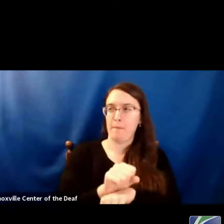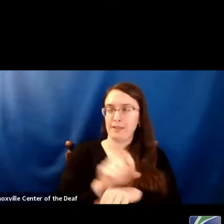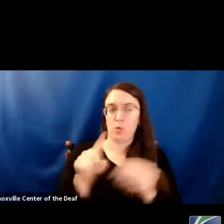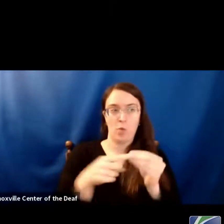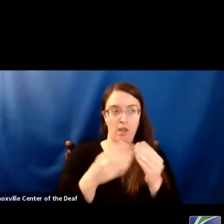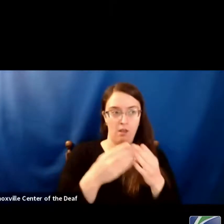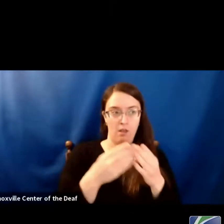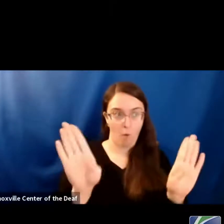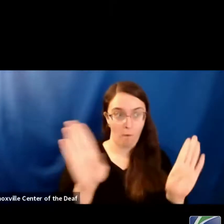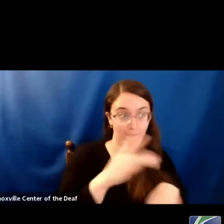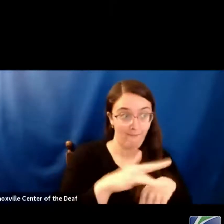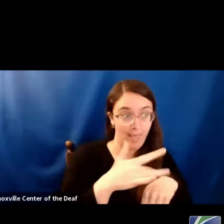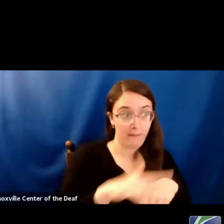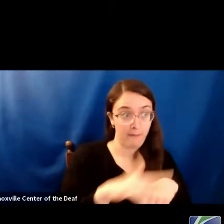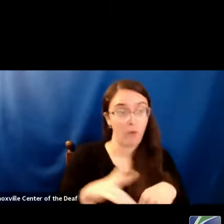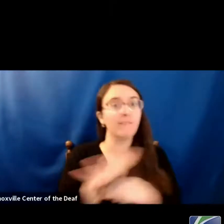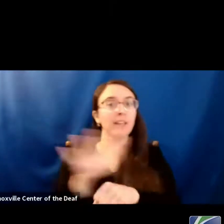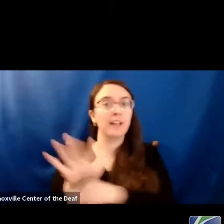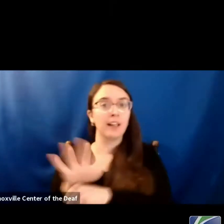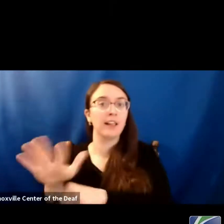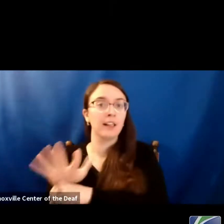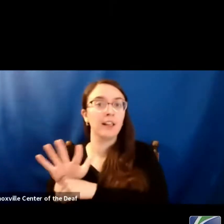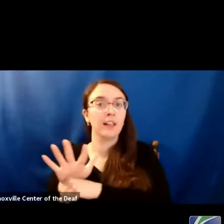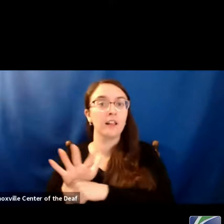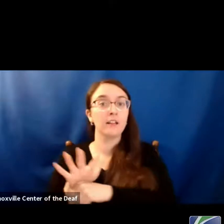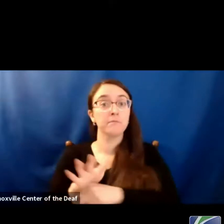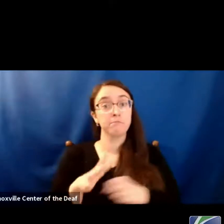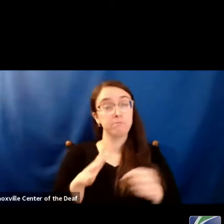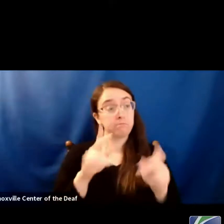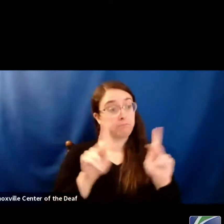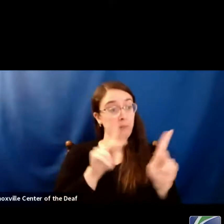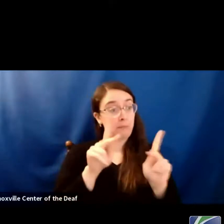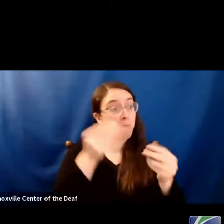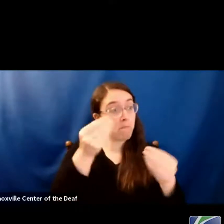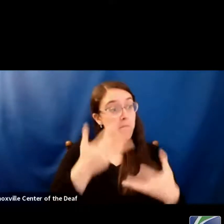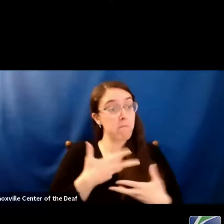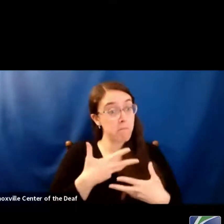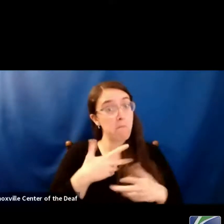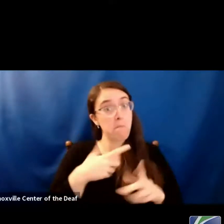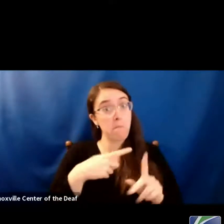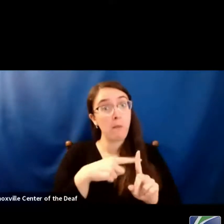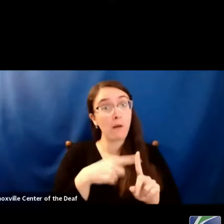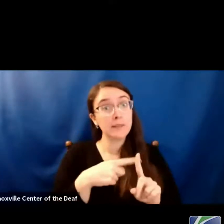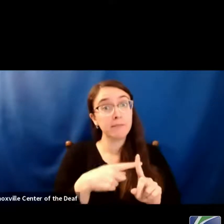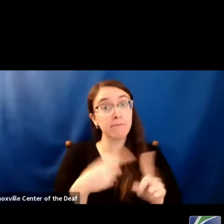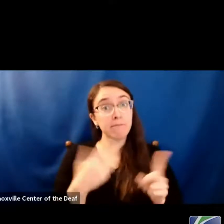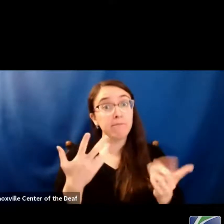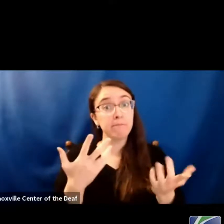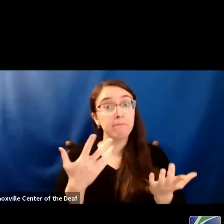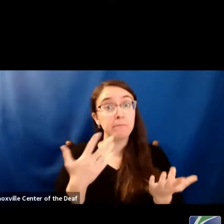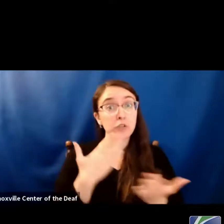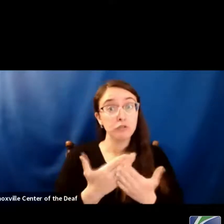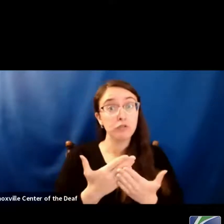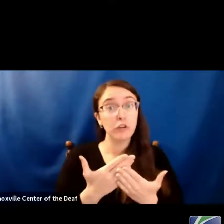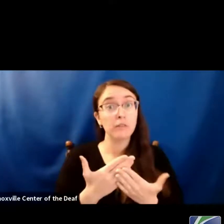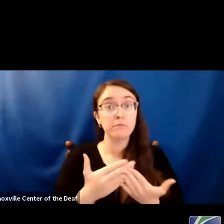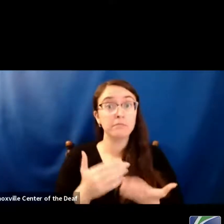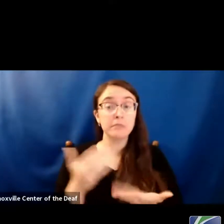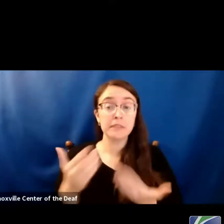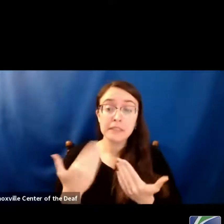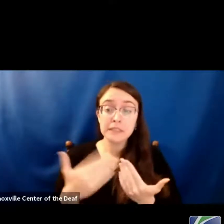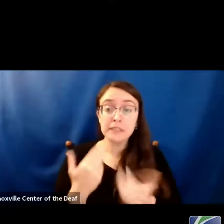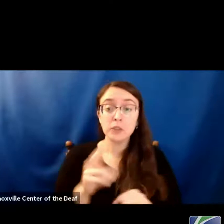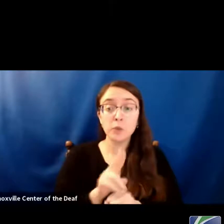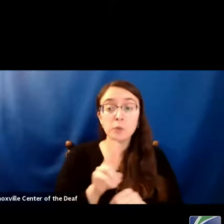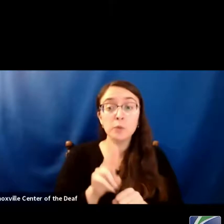available, and the feedback we've gotten from the public is positive. It's easy to use and helps people get registered